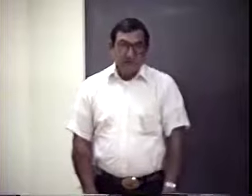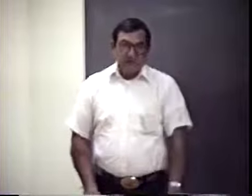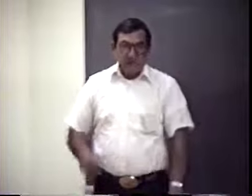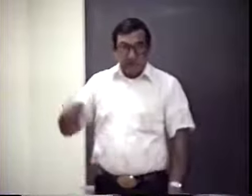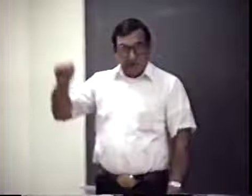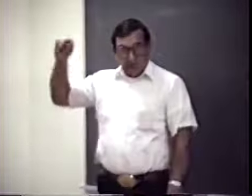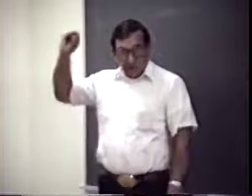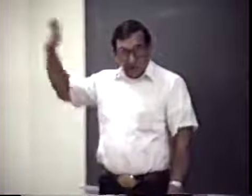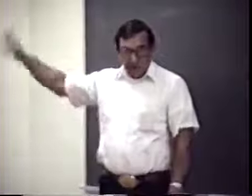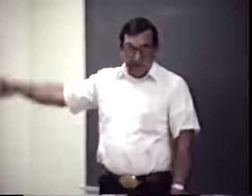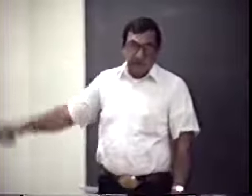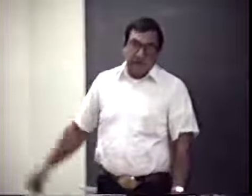This year I'm going south.